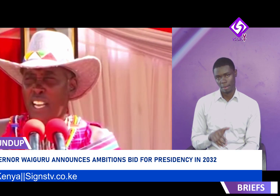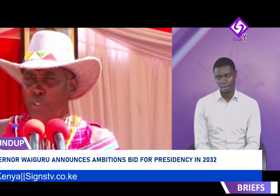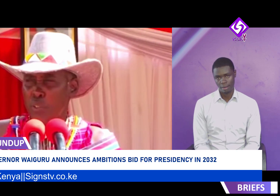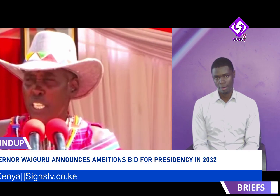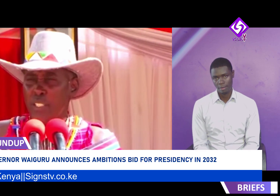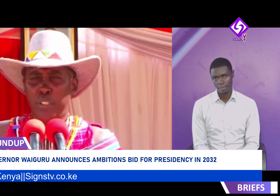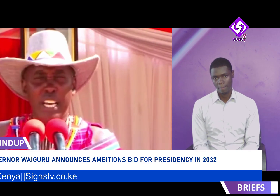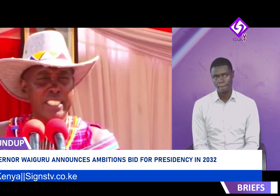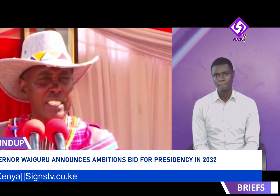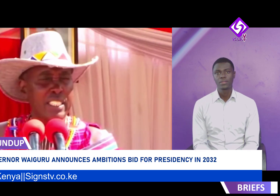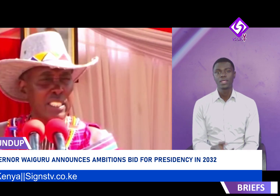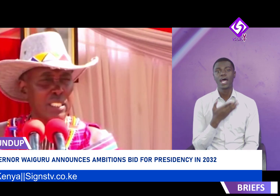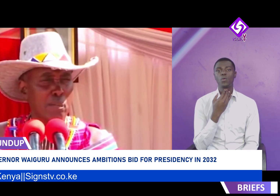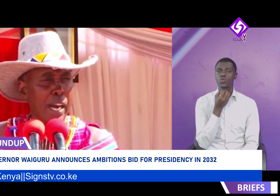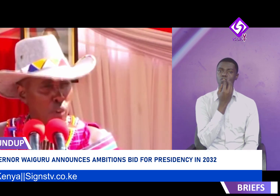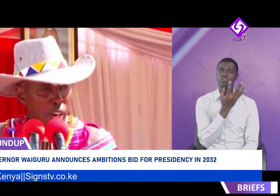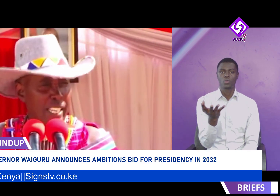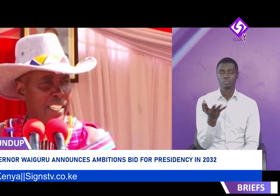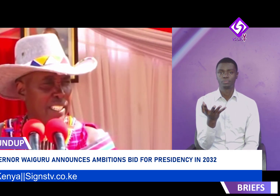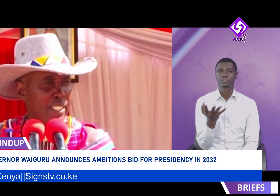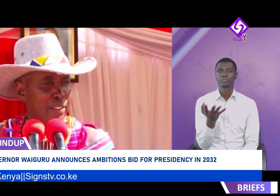I want to tell you that it is backward